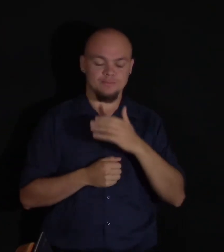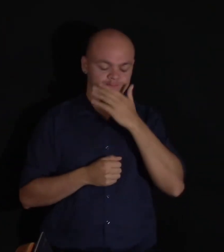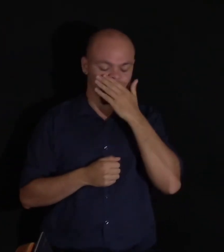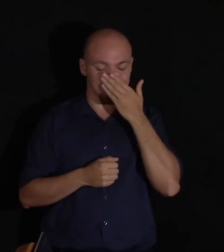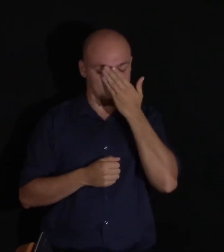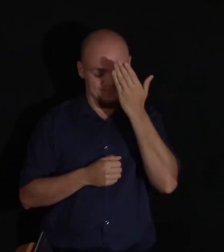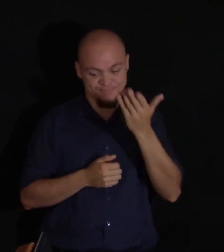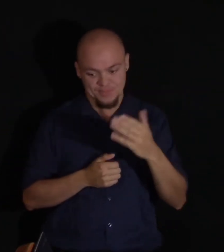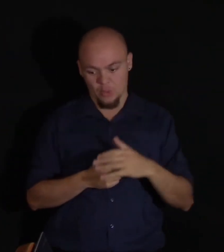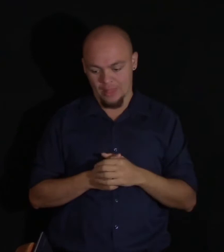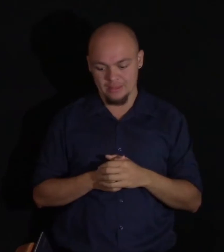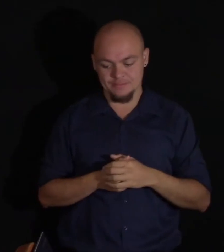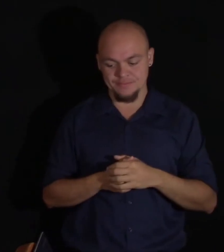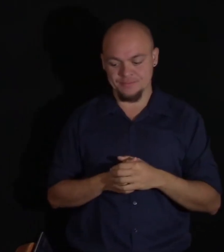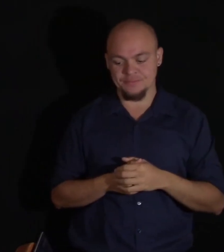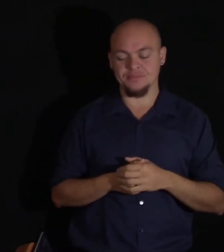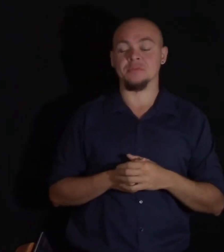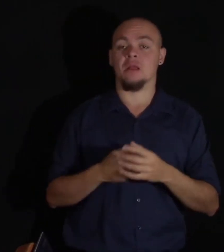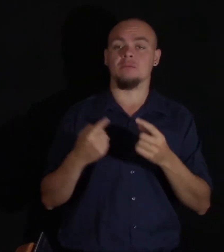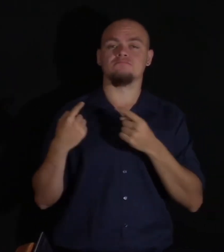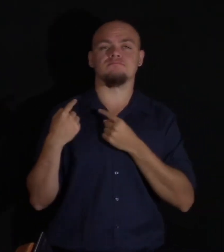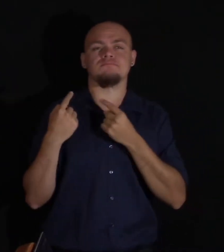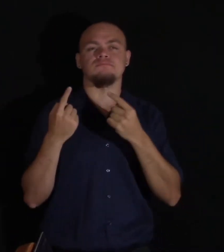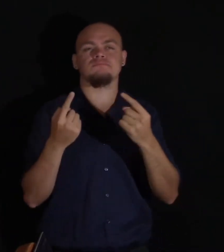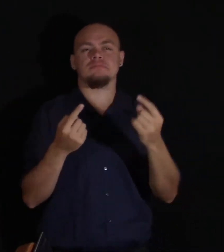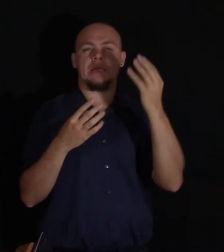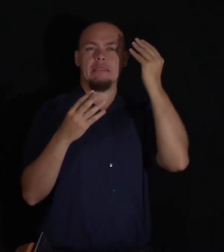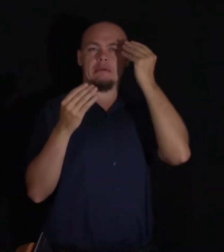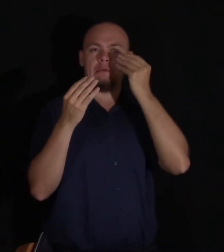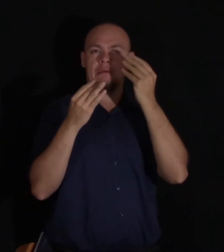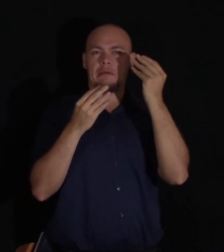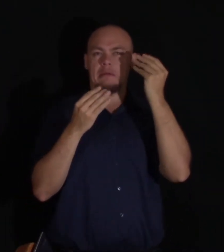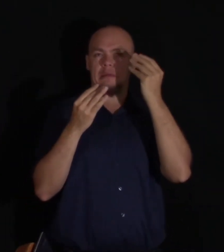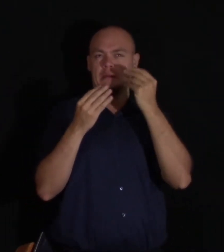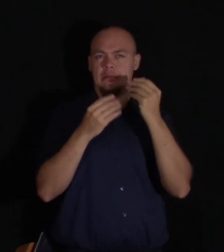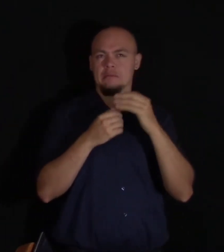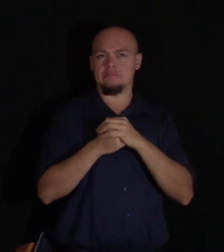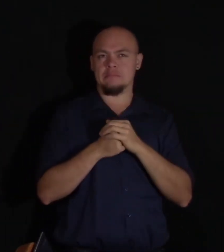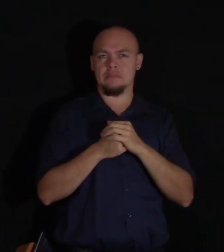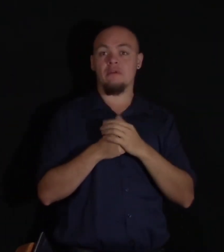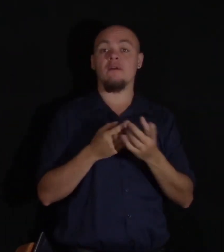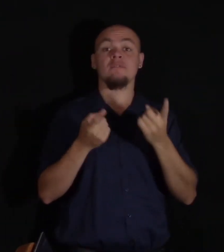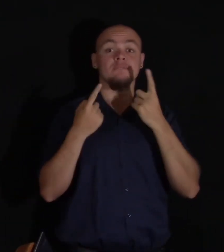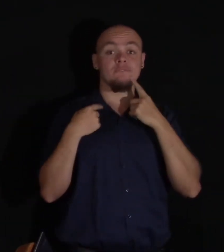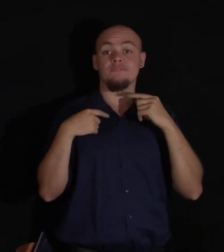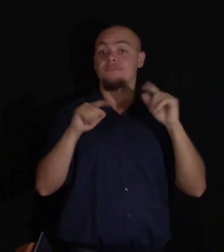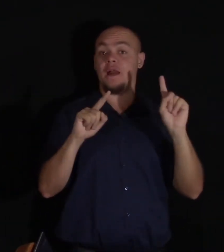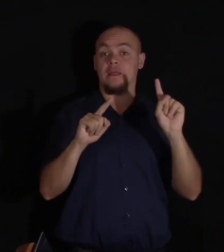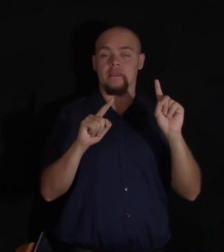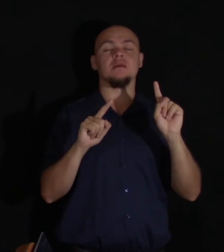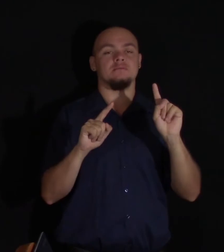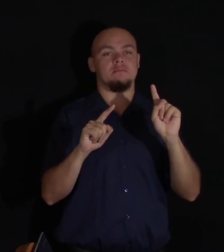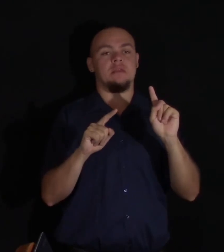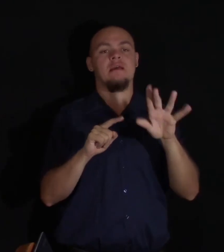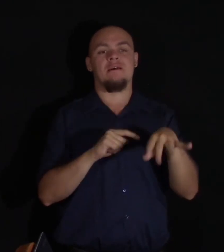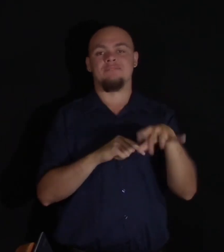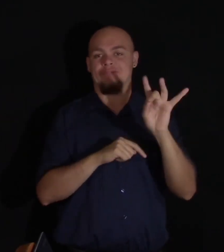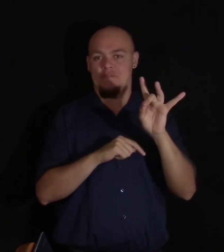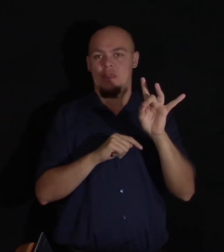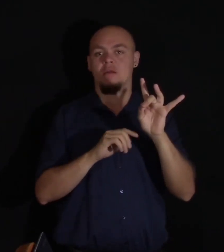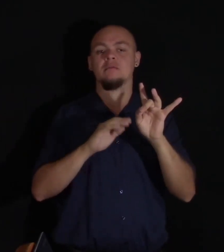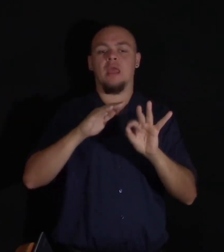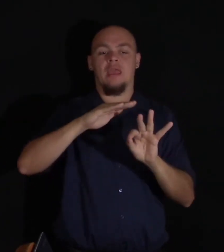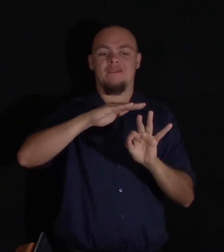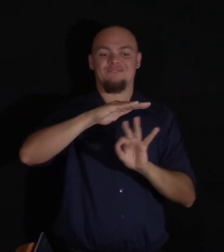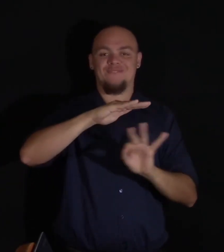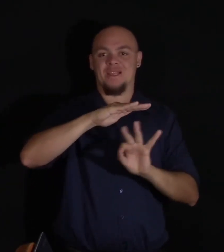Well, I thought a very long time on that. But finally, I found a fundamental